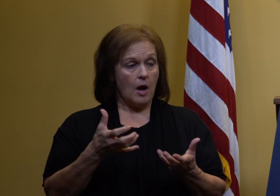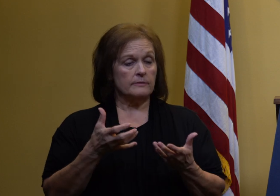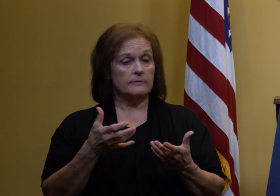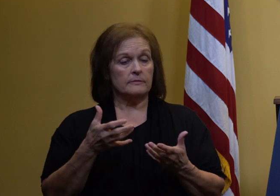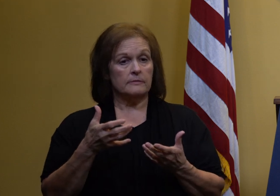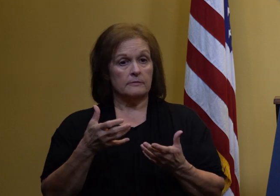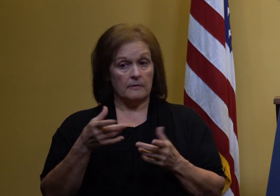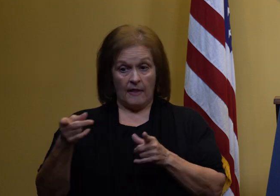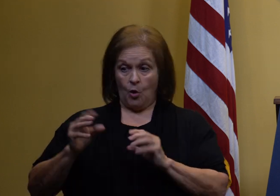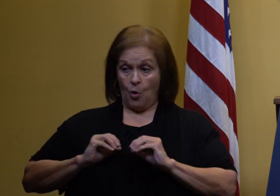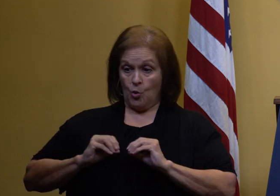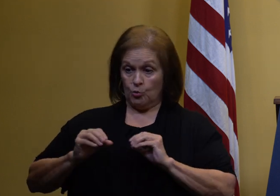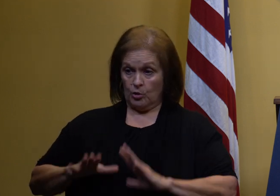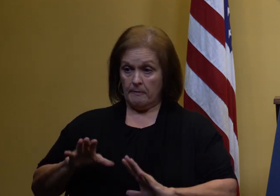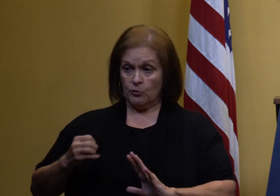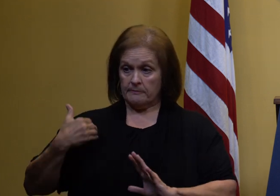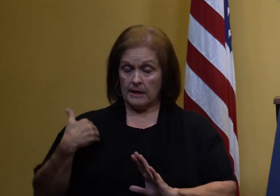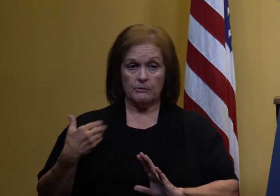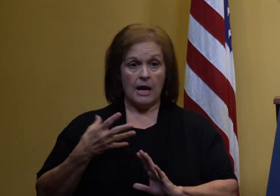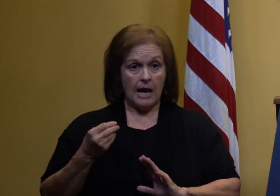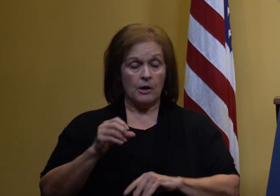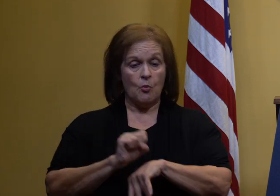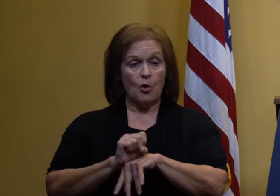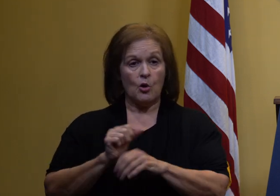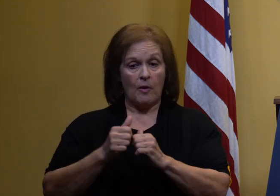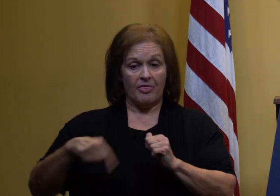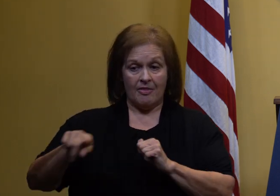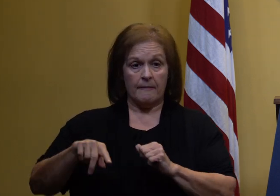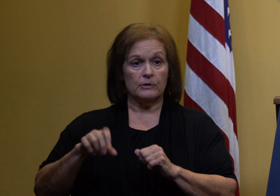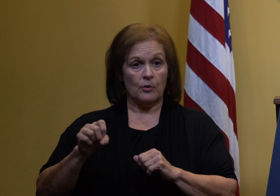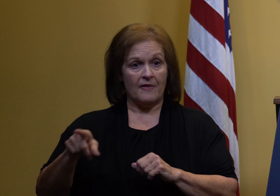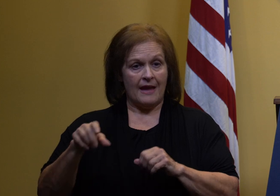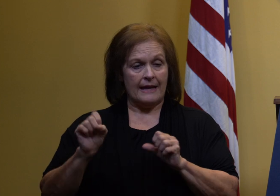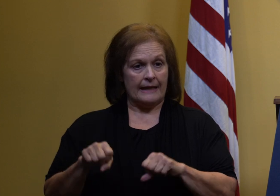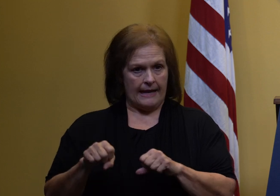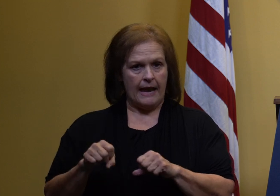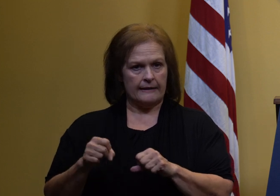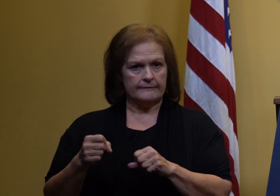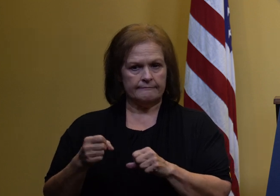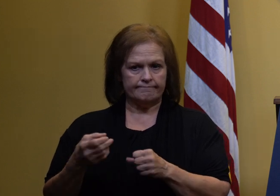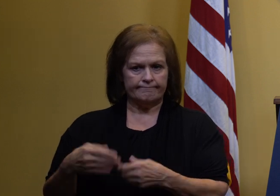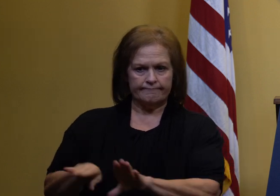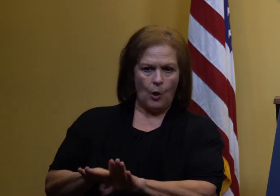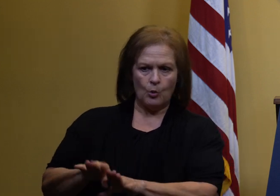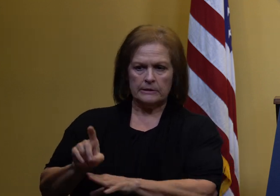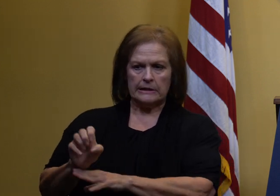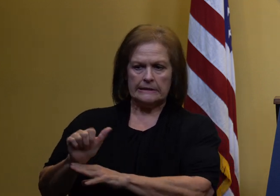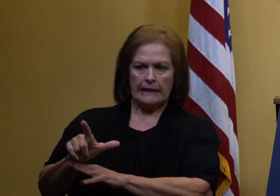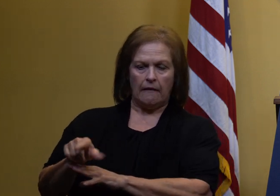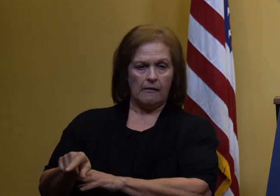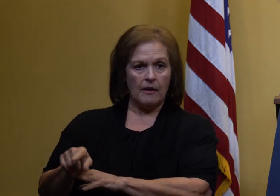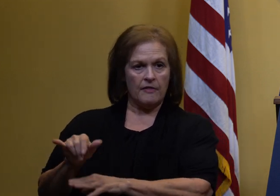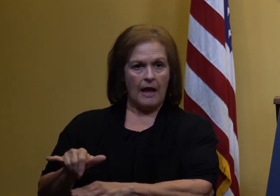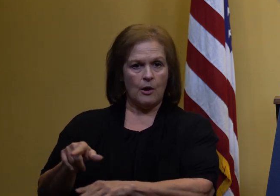hold the ownership accountable and also working with so that, one, they can close a deal or a transaction that